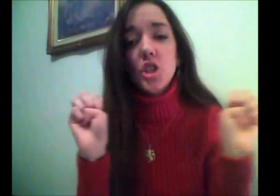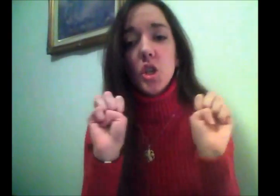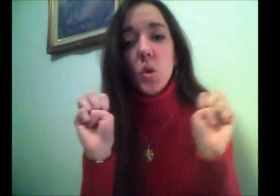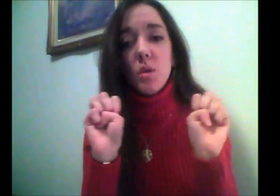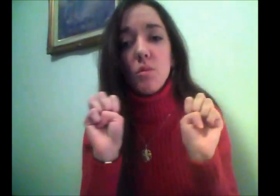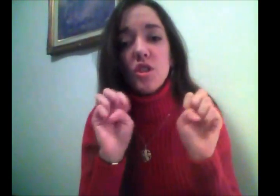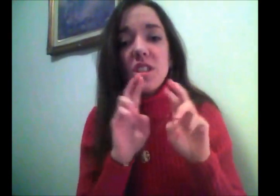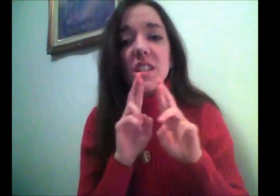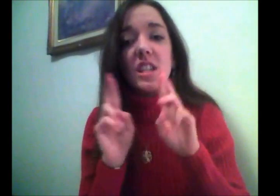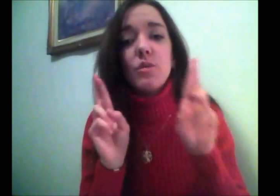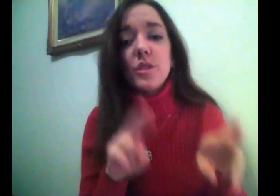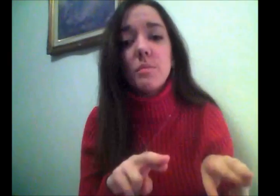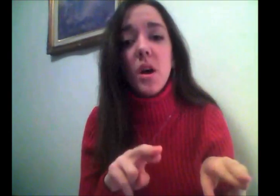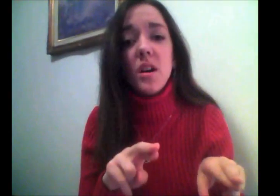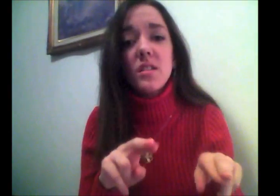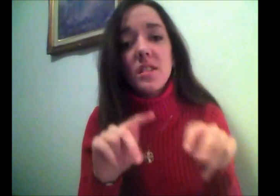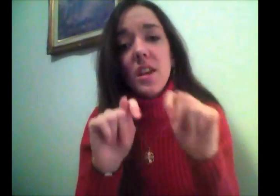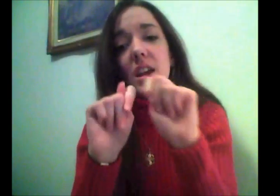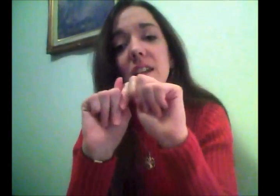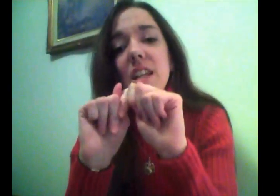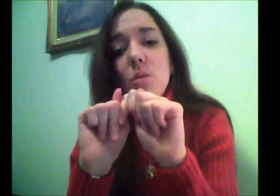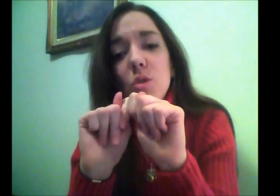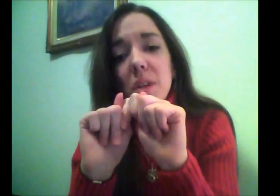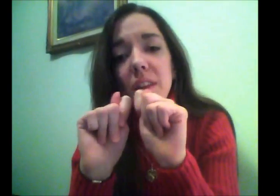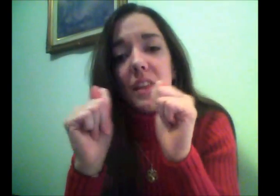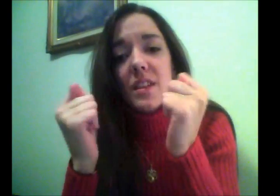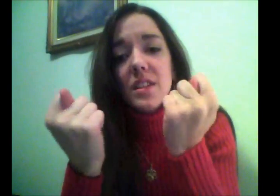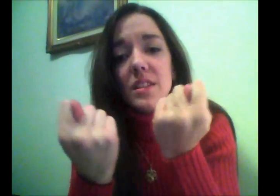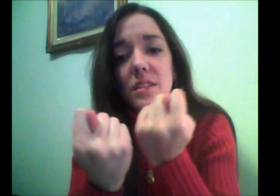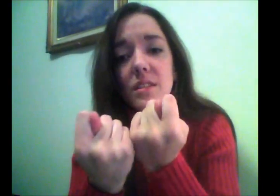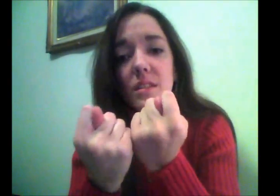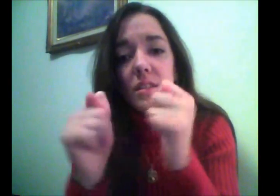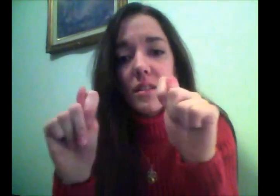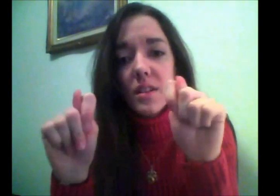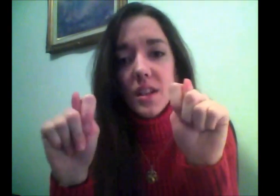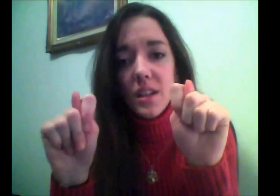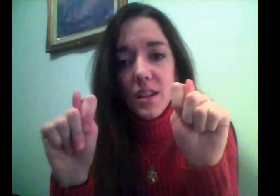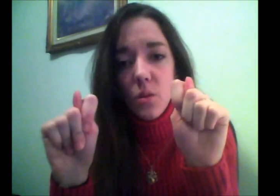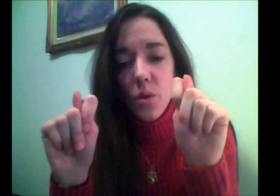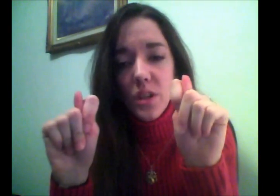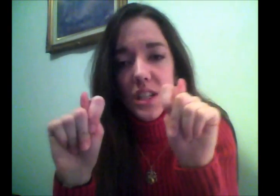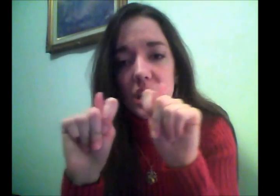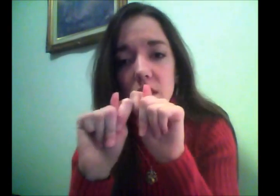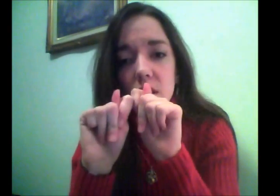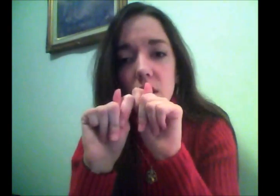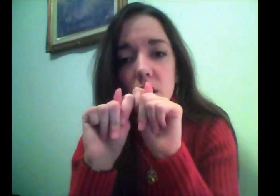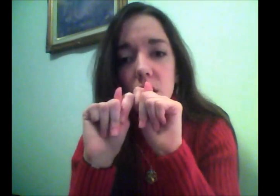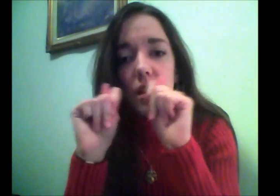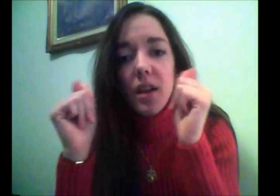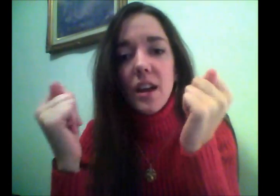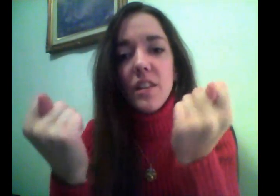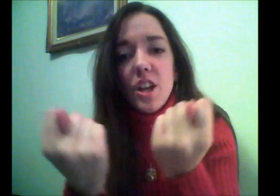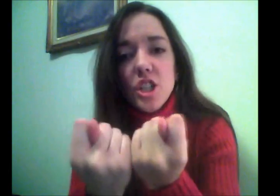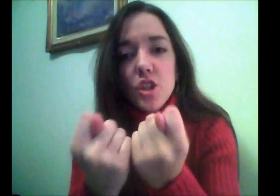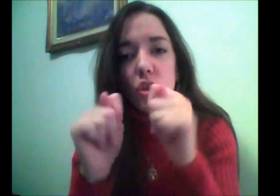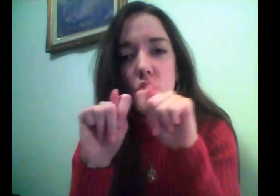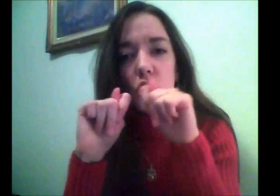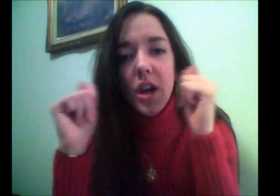So emergency response team would be like this with a T. Kind of like a circle. You have